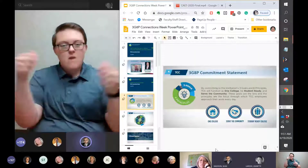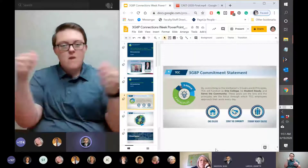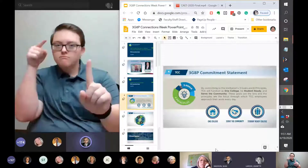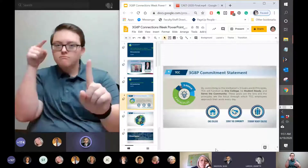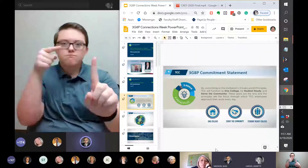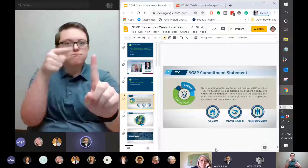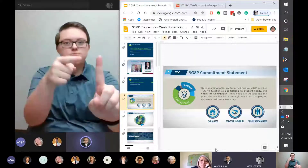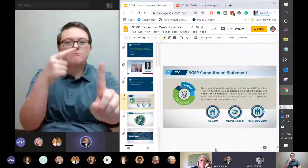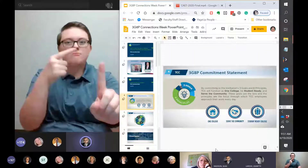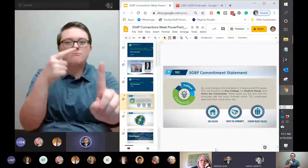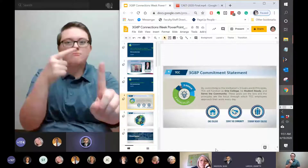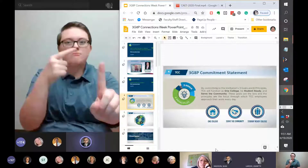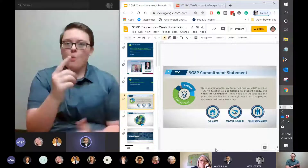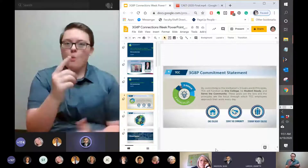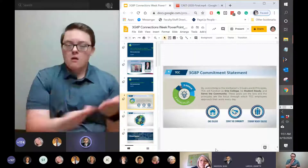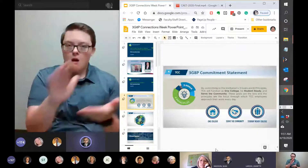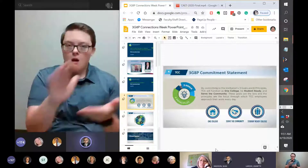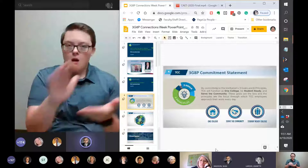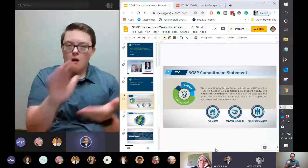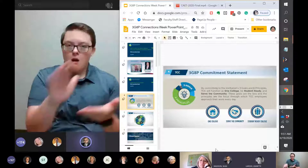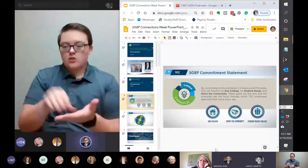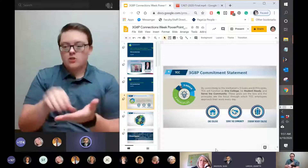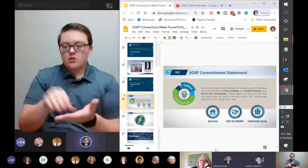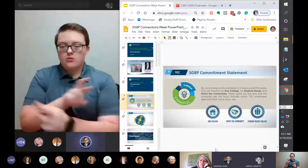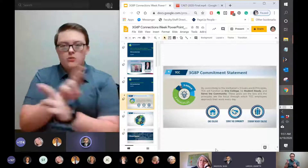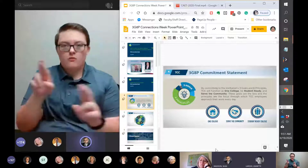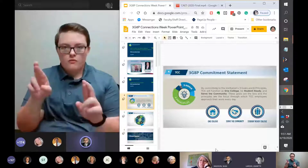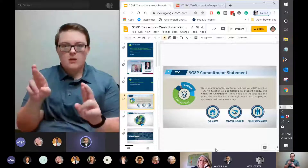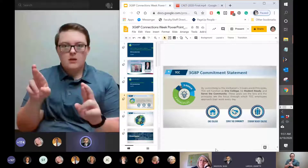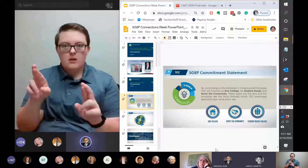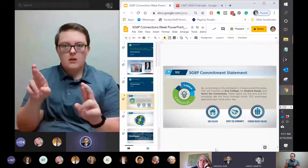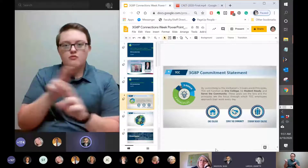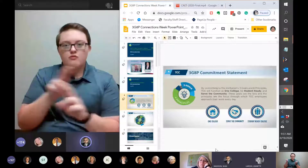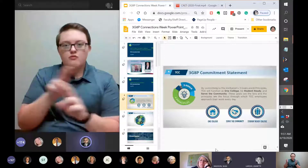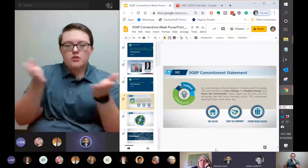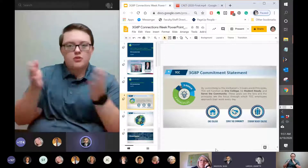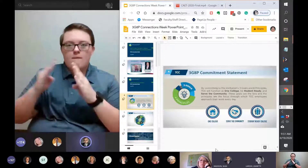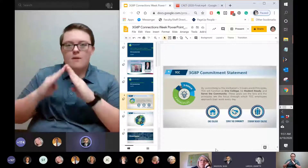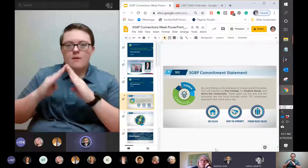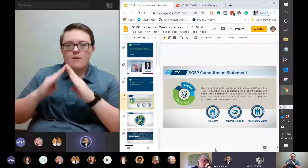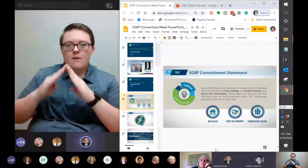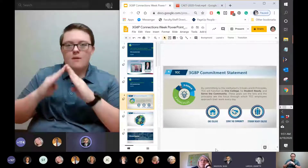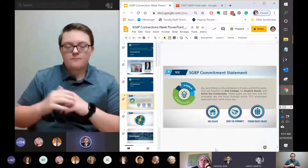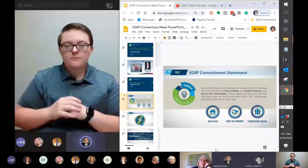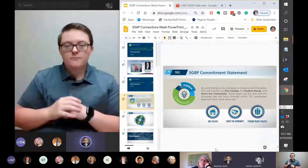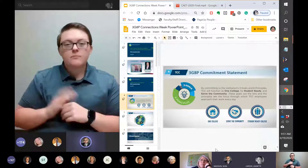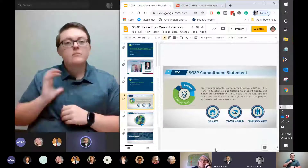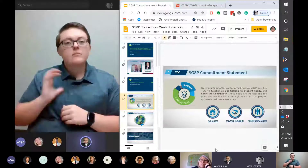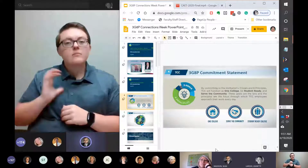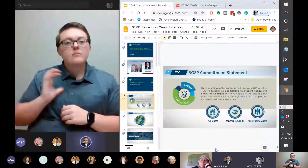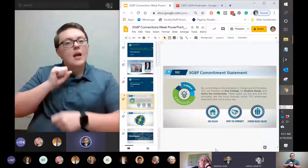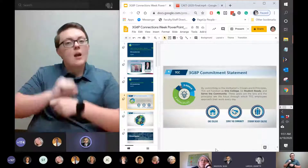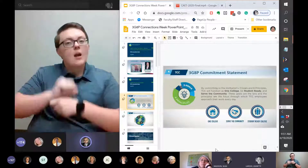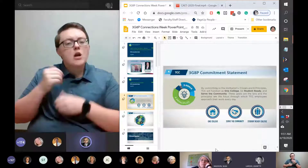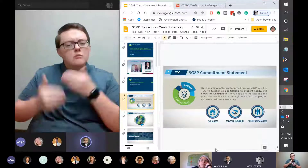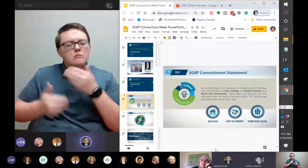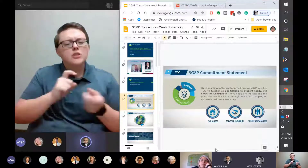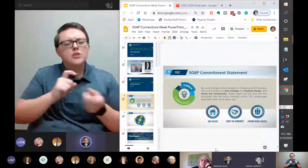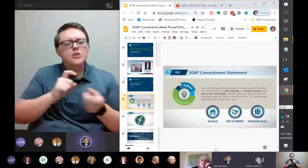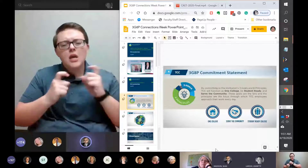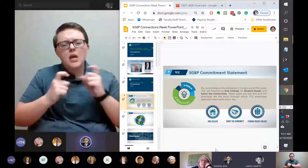to serve the community. And as this work evolves, we are really framing our understanding of what